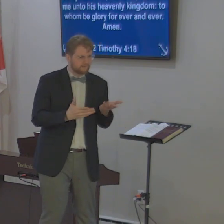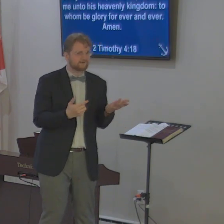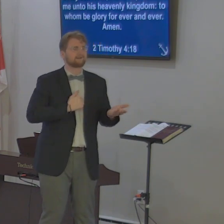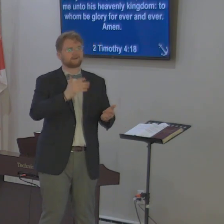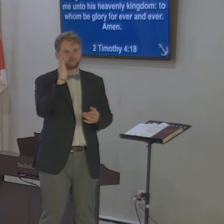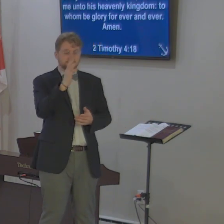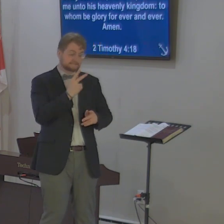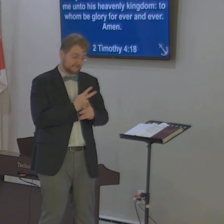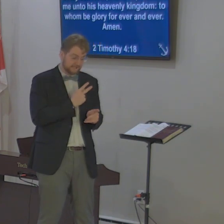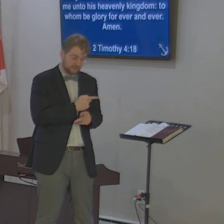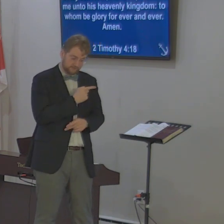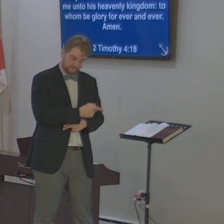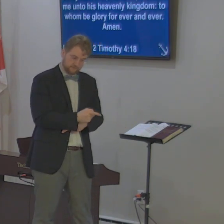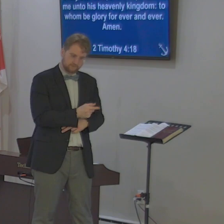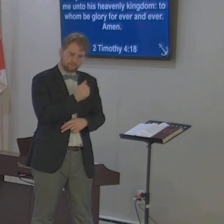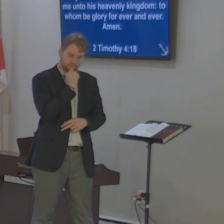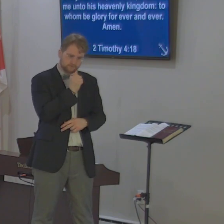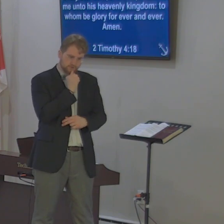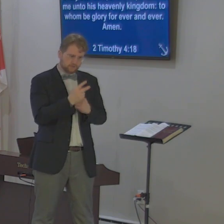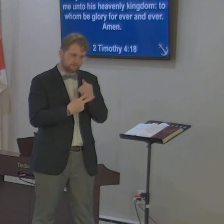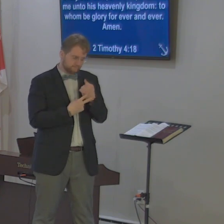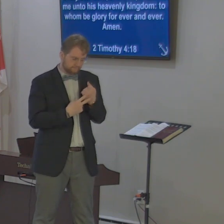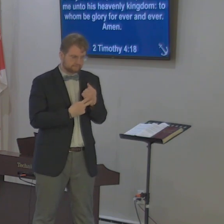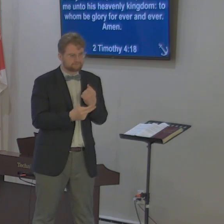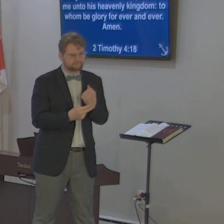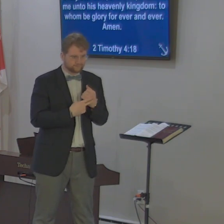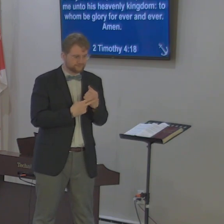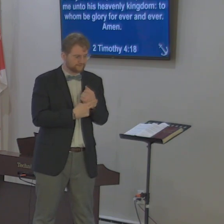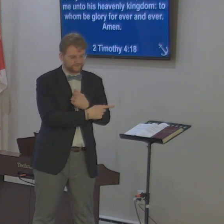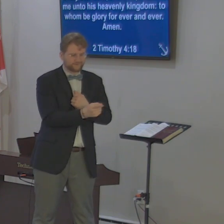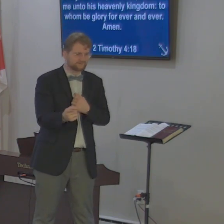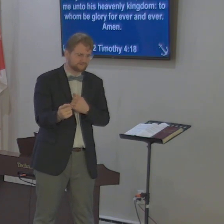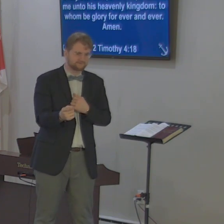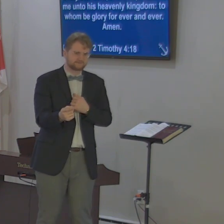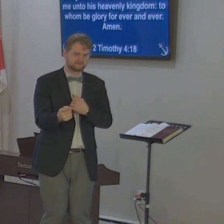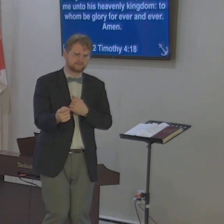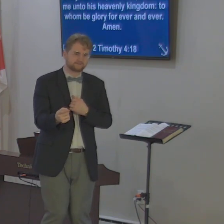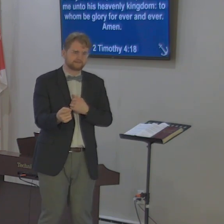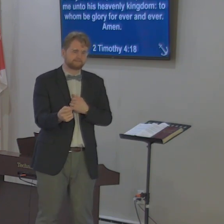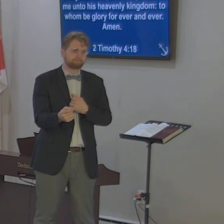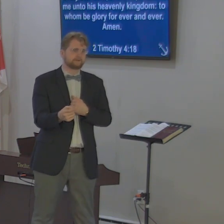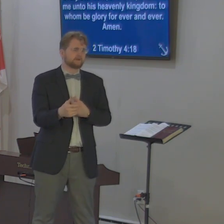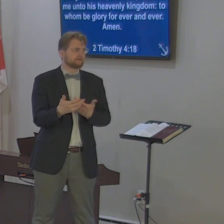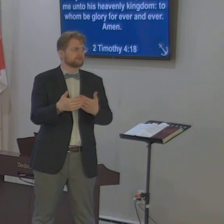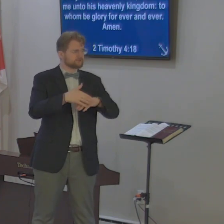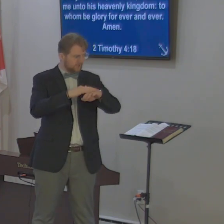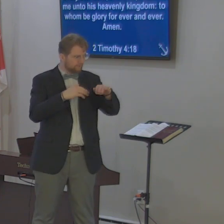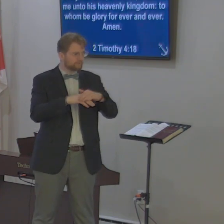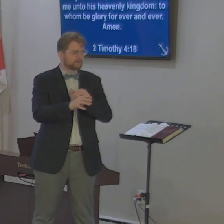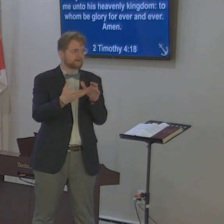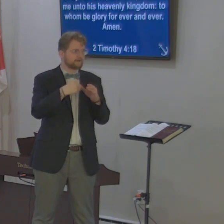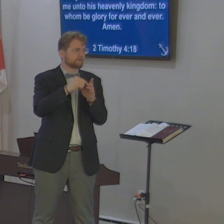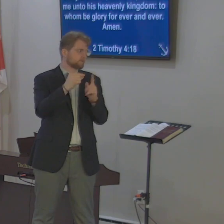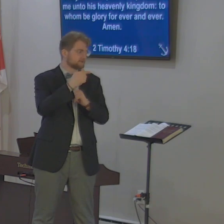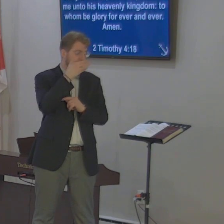deliver you and preserve you. There's comfort in the words of God. Turn over to